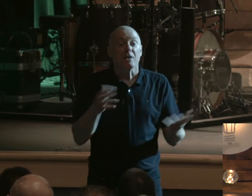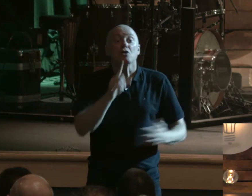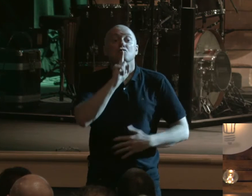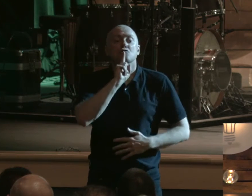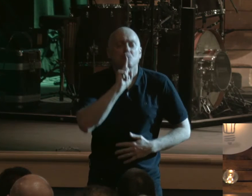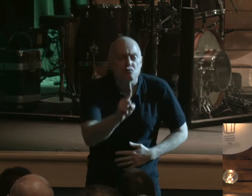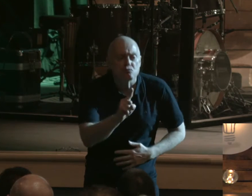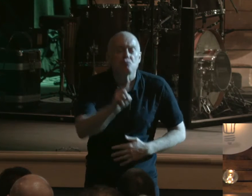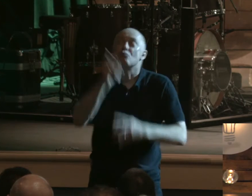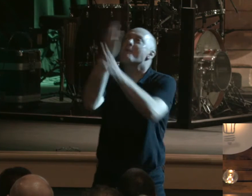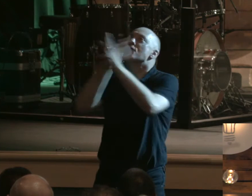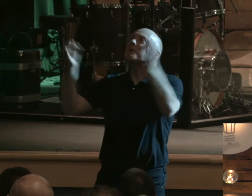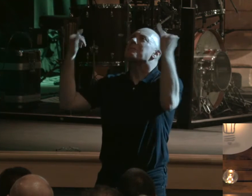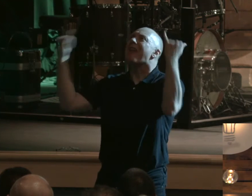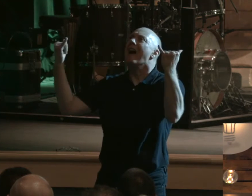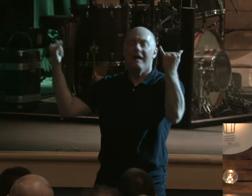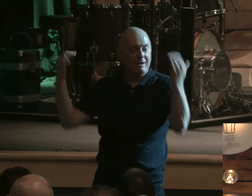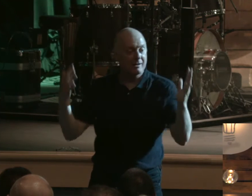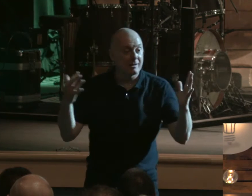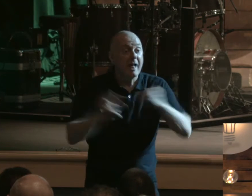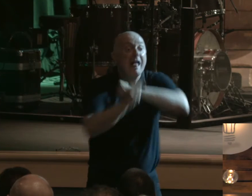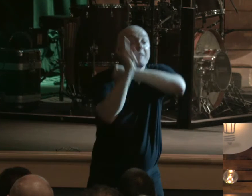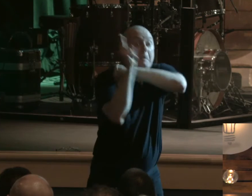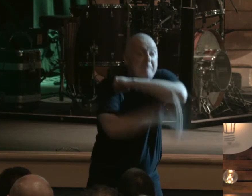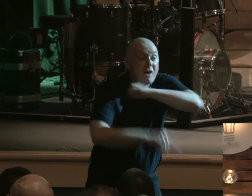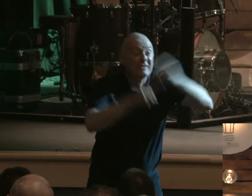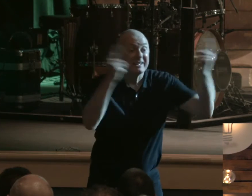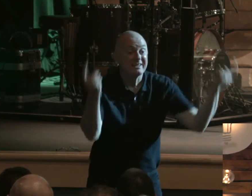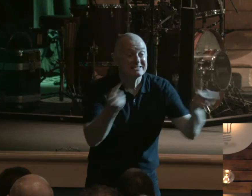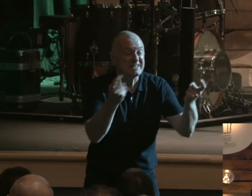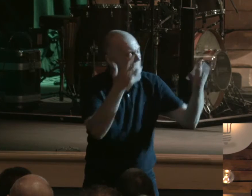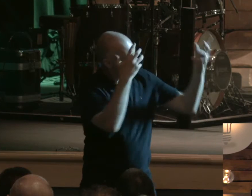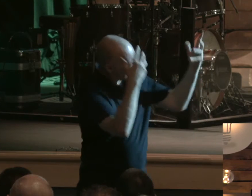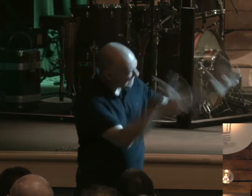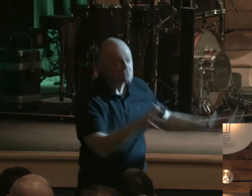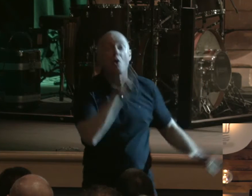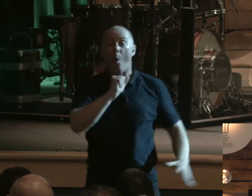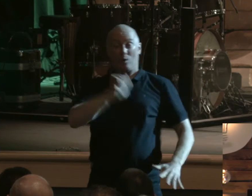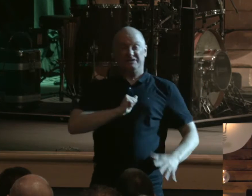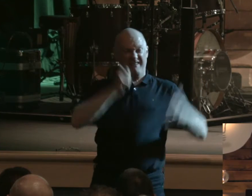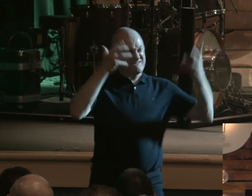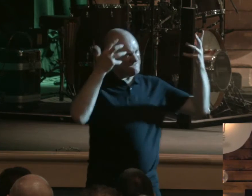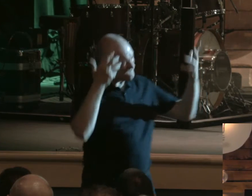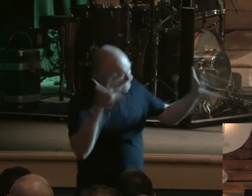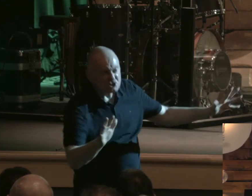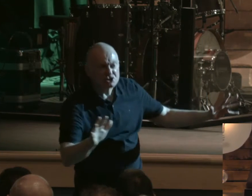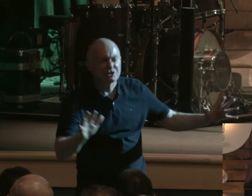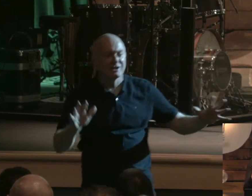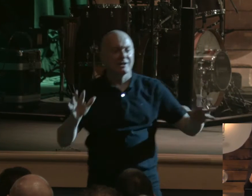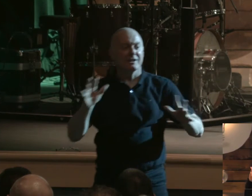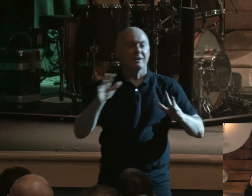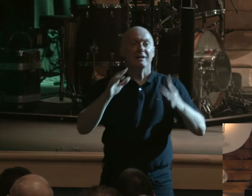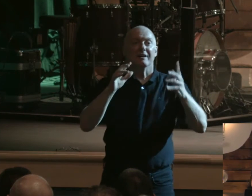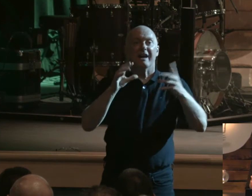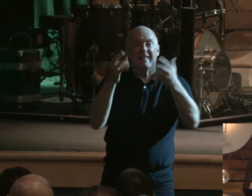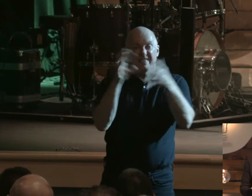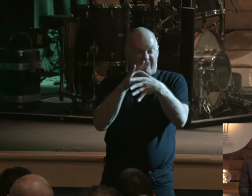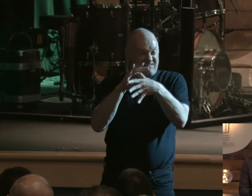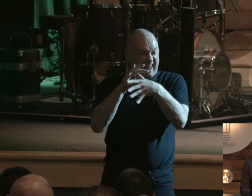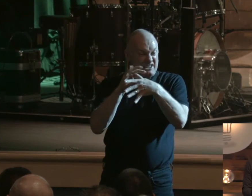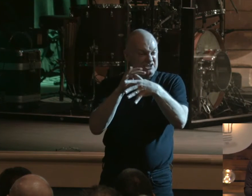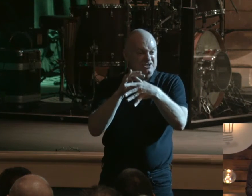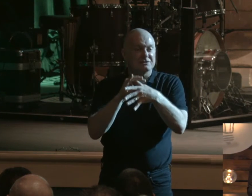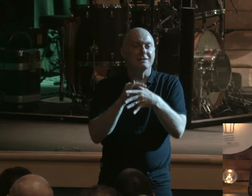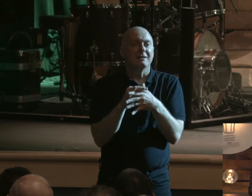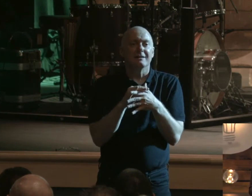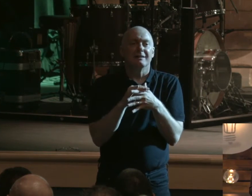true and ultimate freedom. The penalty of sin, dead. Old self, dead on the cross. And the sinful flesh, his